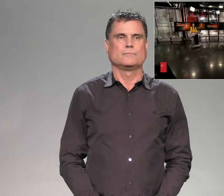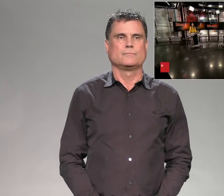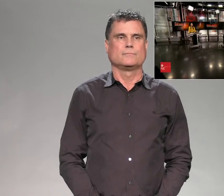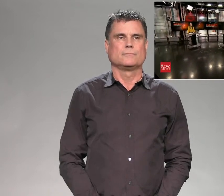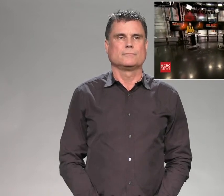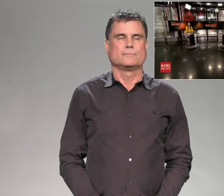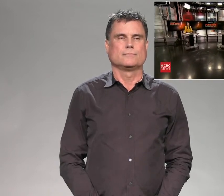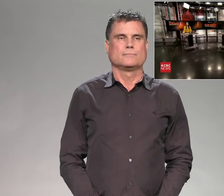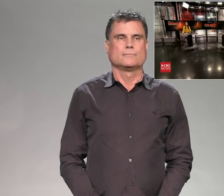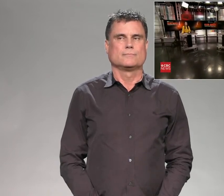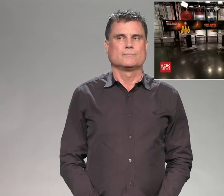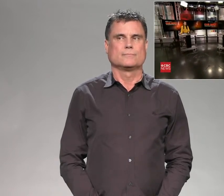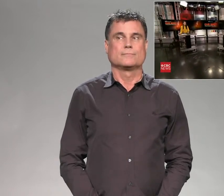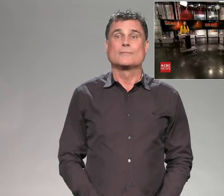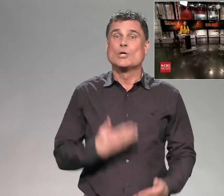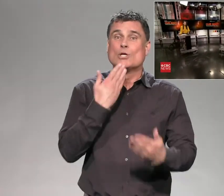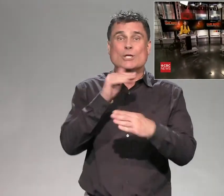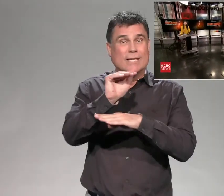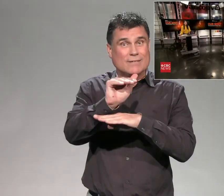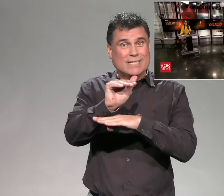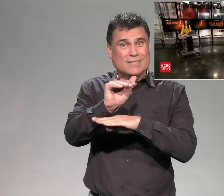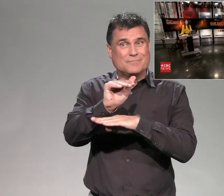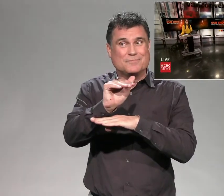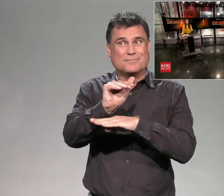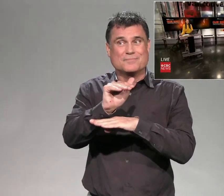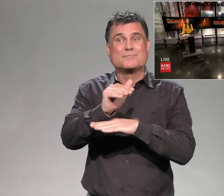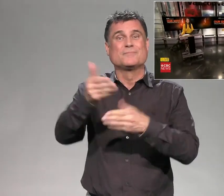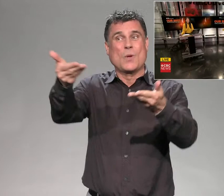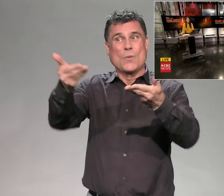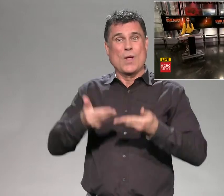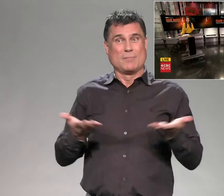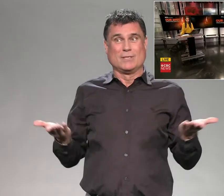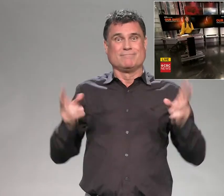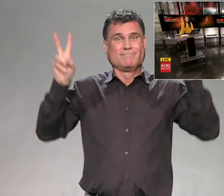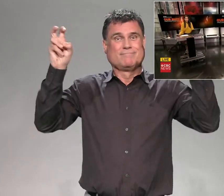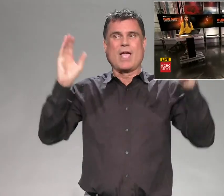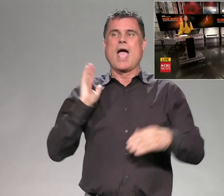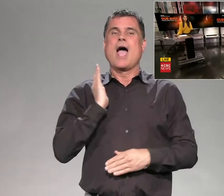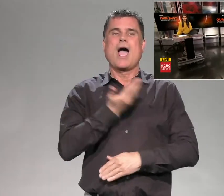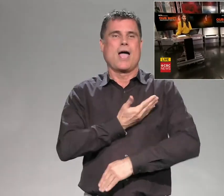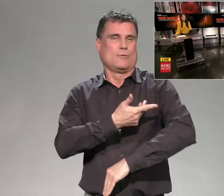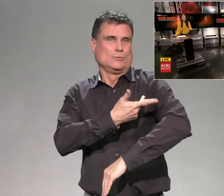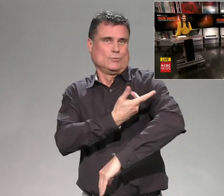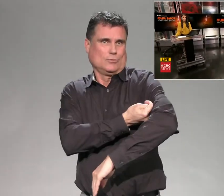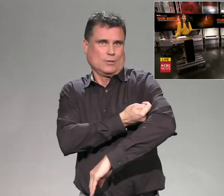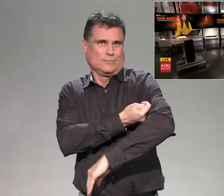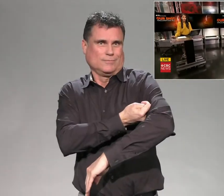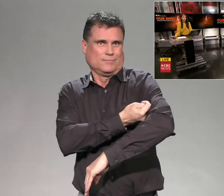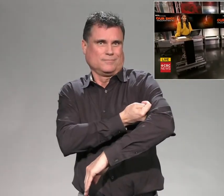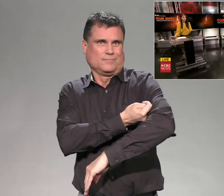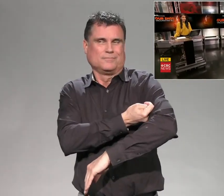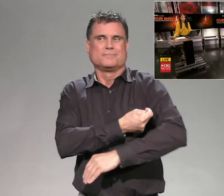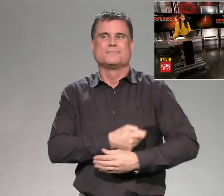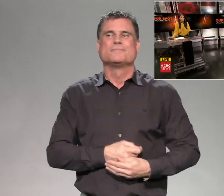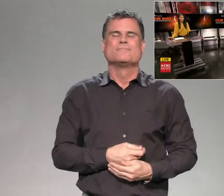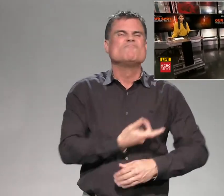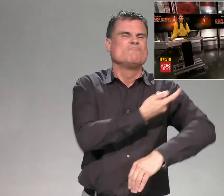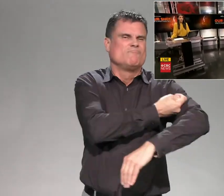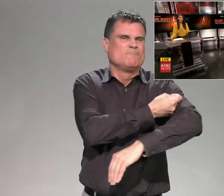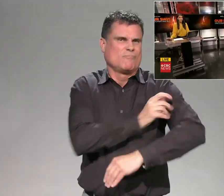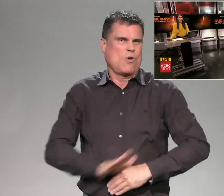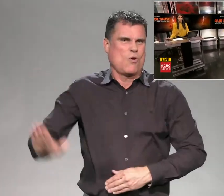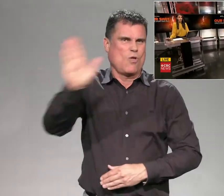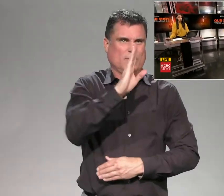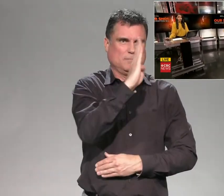Good evening and welcome to Our Shot, Vaccinating B.C. This is the CBC British Columbia Town Hall, and tonight we're